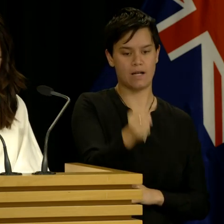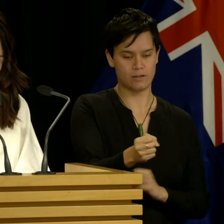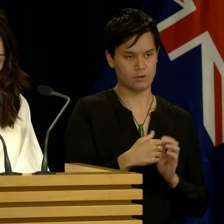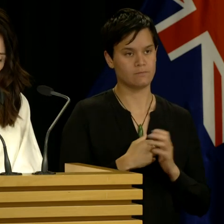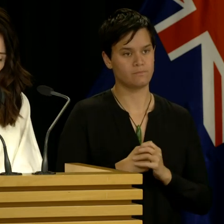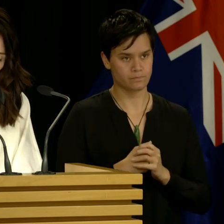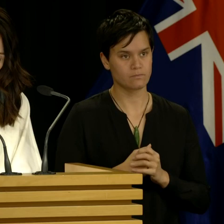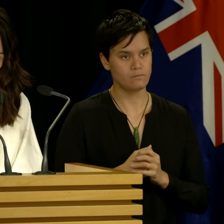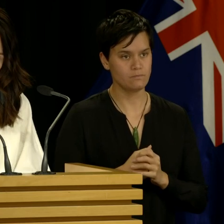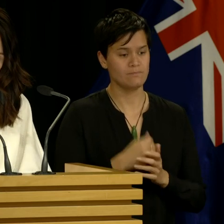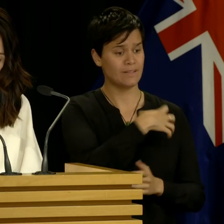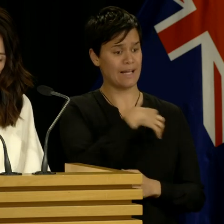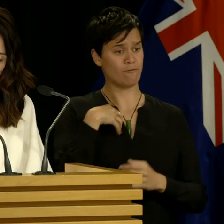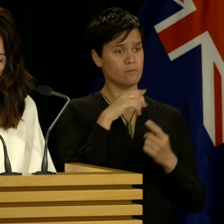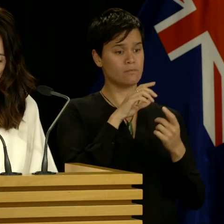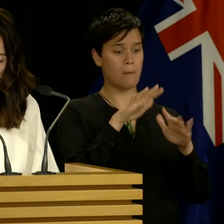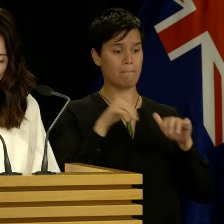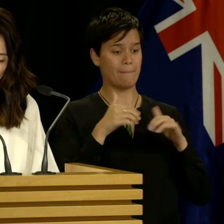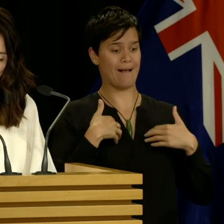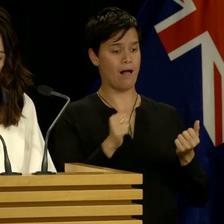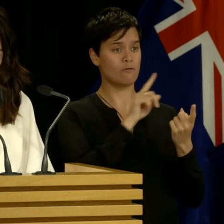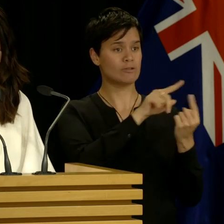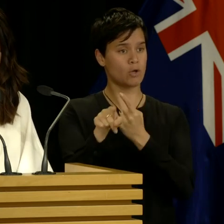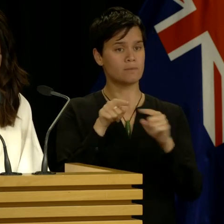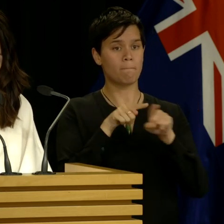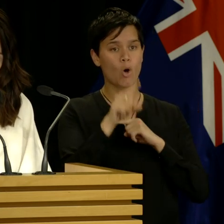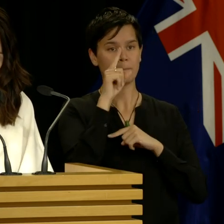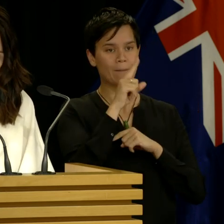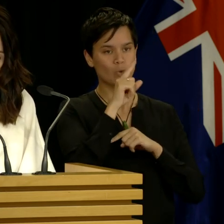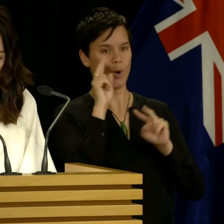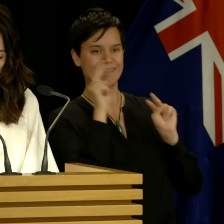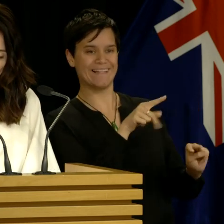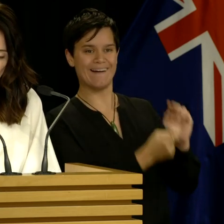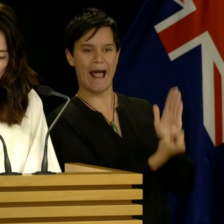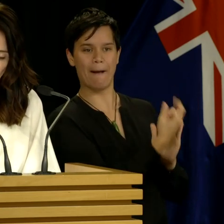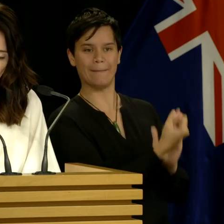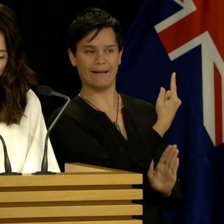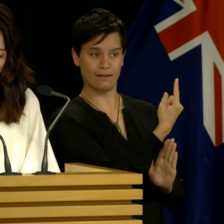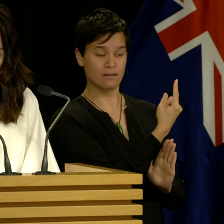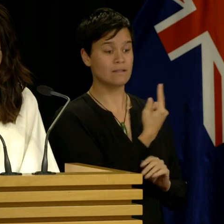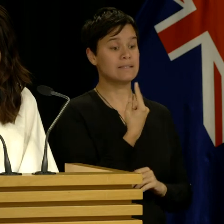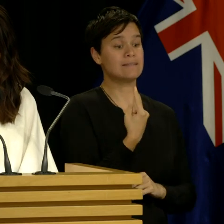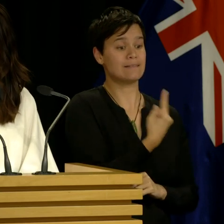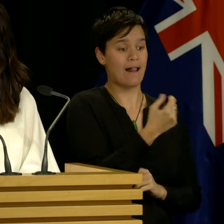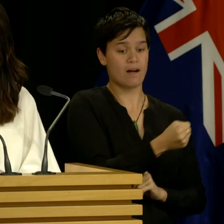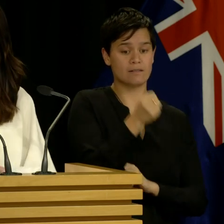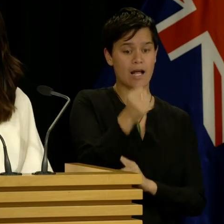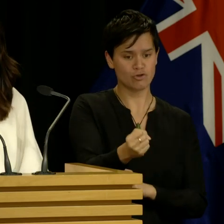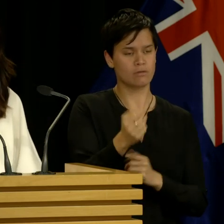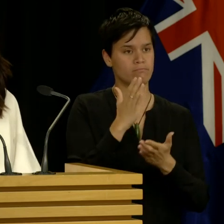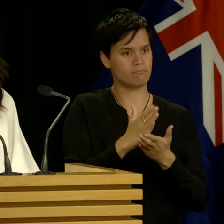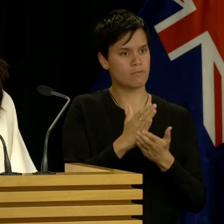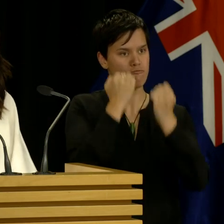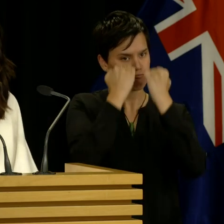largely unseen part of the government's public health response and shows that self-isolation is one of the most effective and proven tools we have